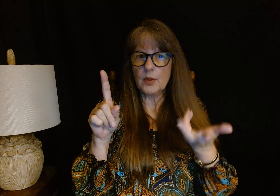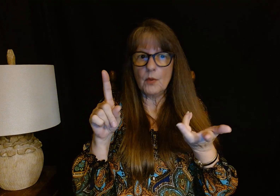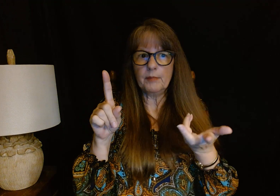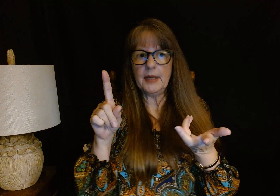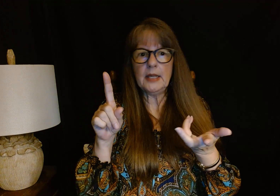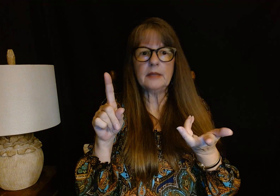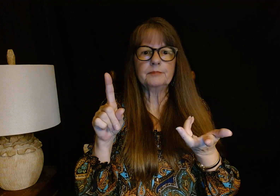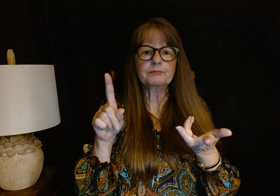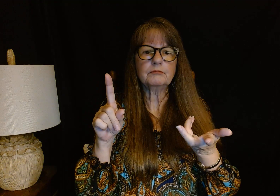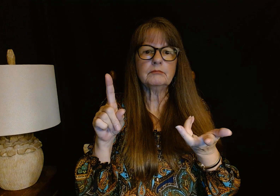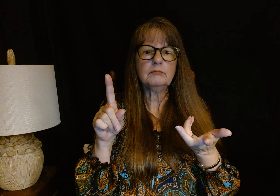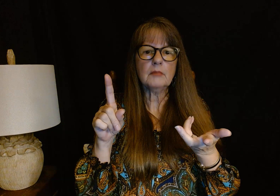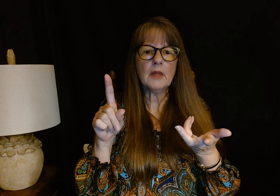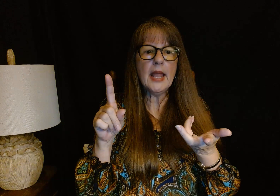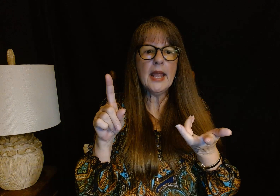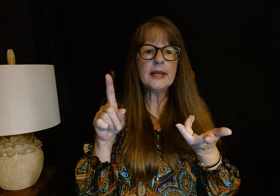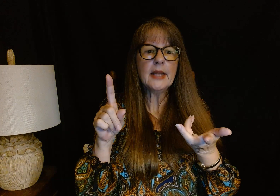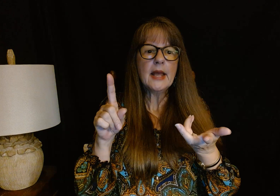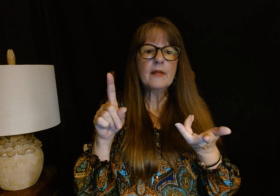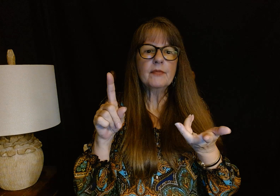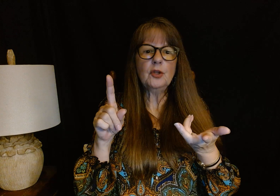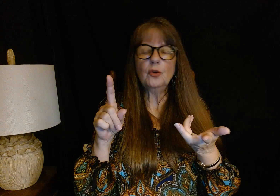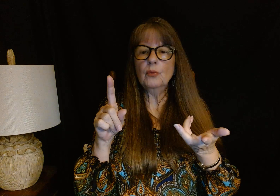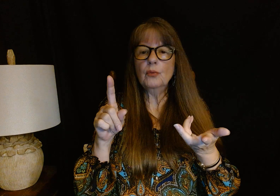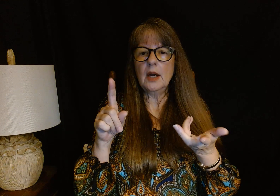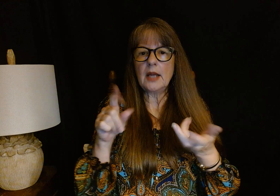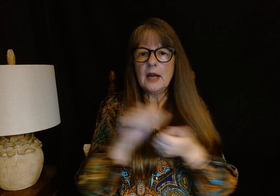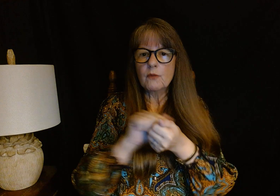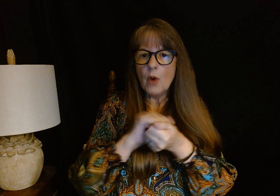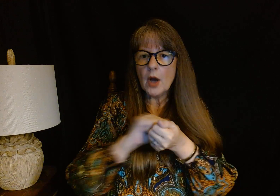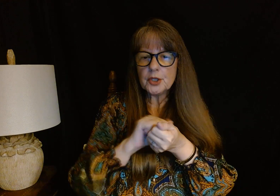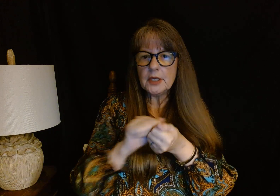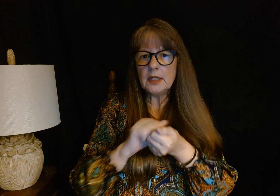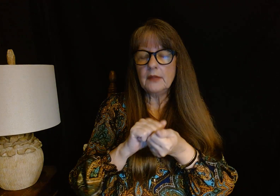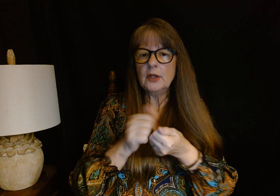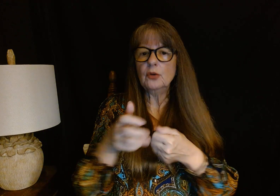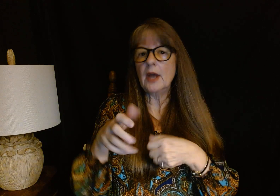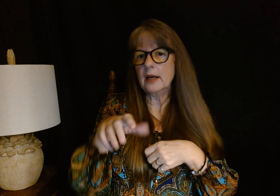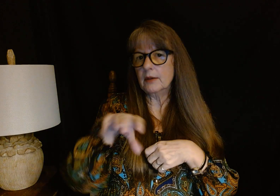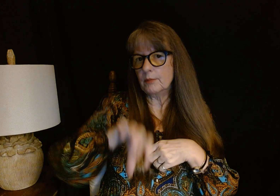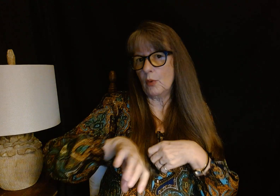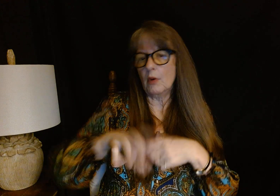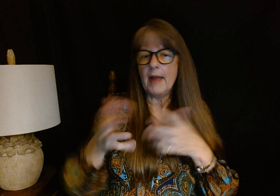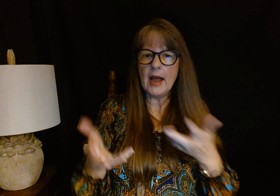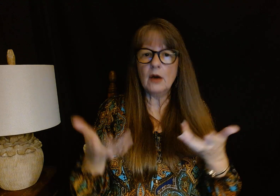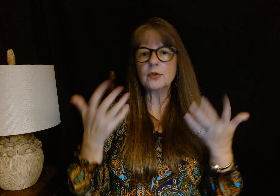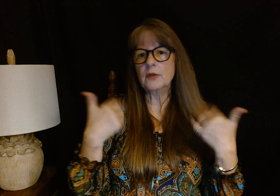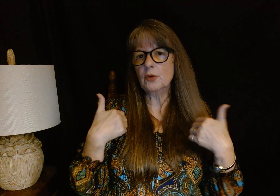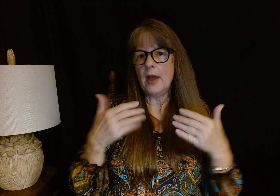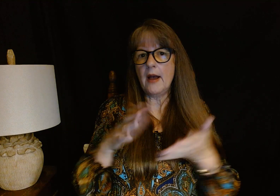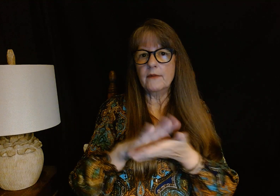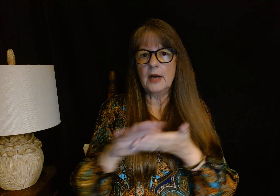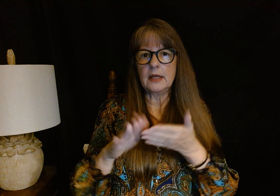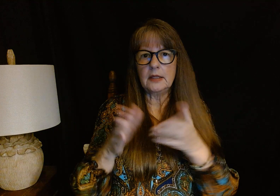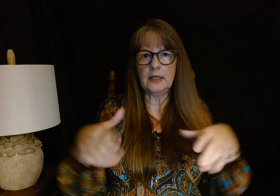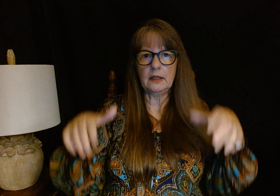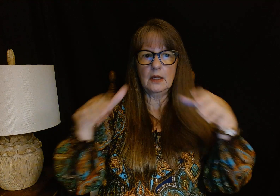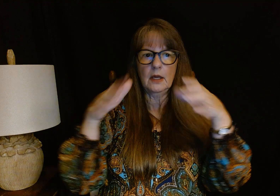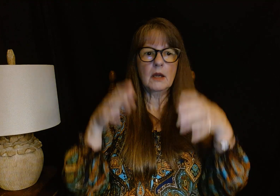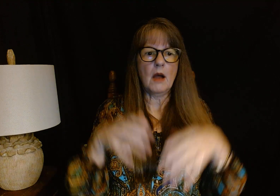one penny, and then you kind of wash it, and then you kind of pour them out, and then you have a clean coffee